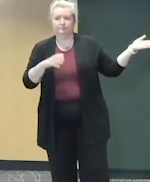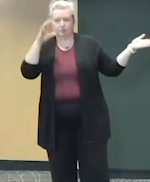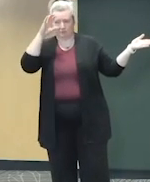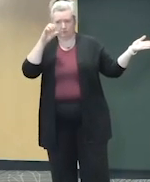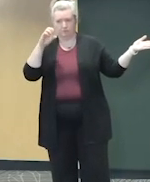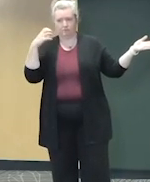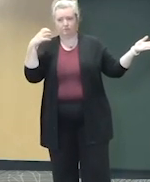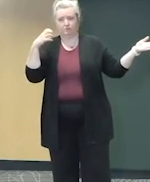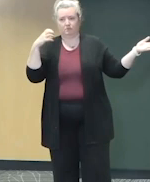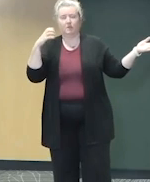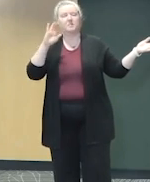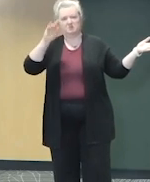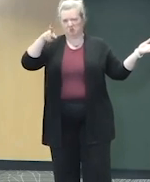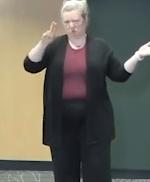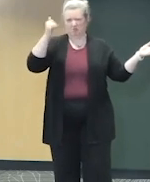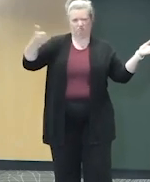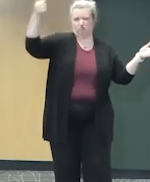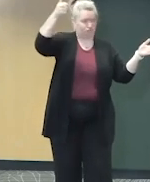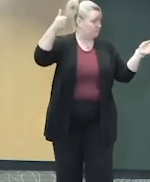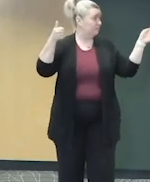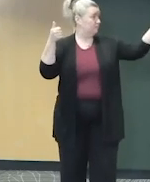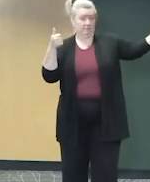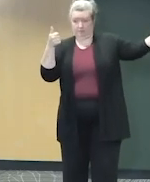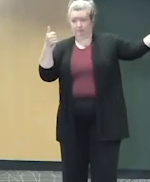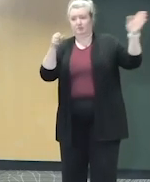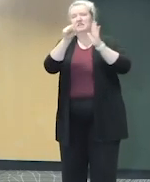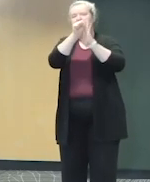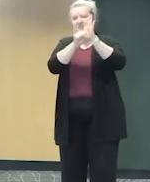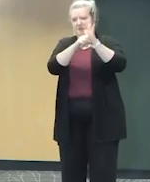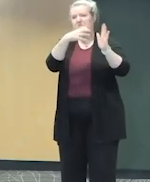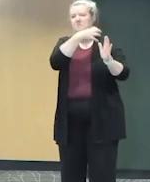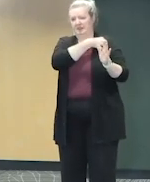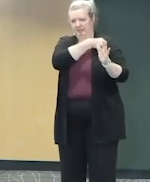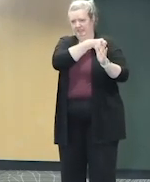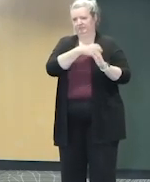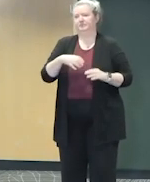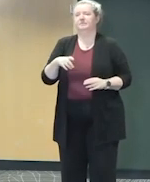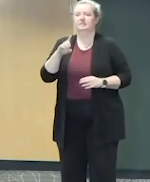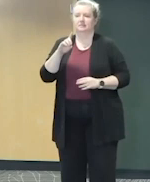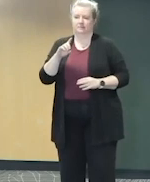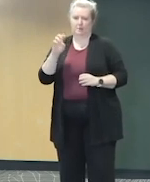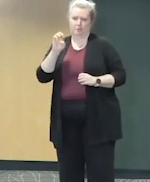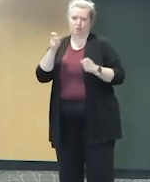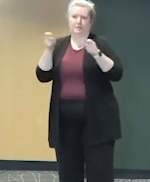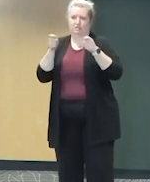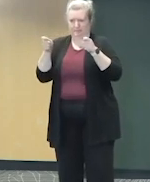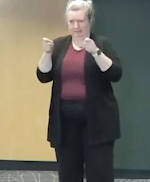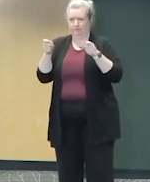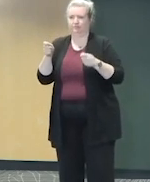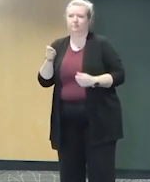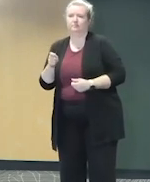Public Utilities, Christine Sadovi, and to her left, the Deputy State Director of Emergency Management, Lieutenant Colonel Chris